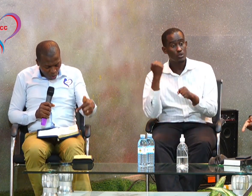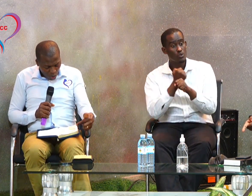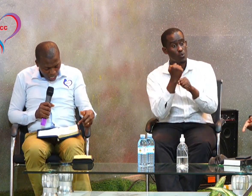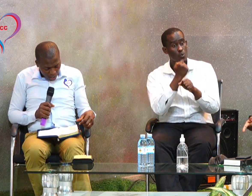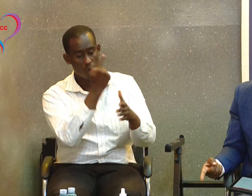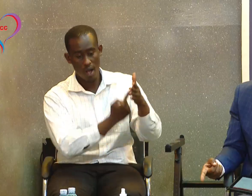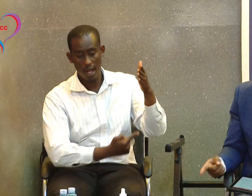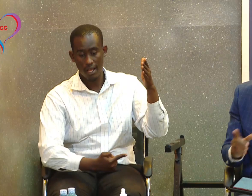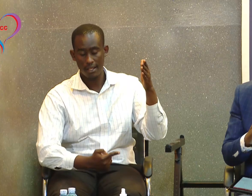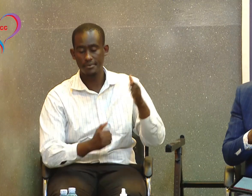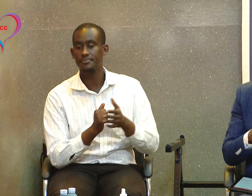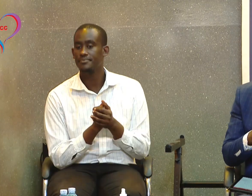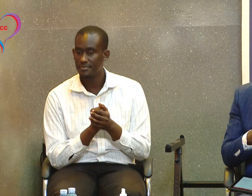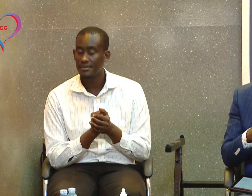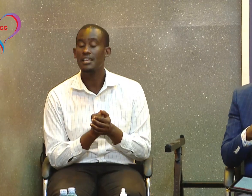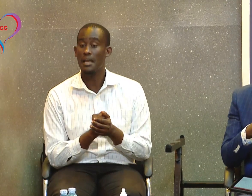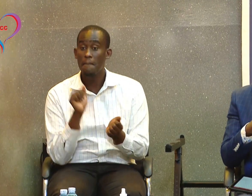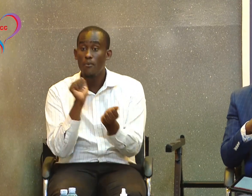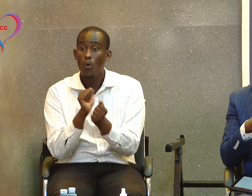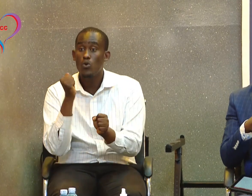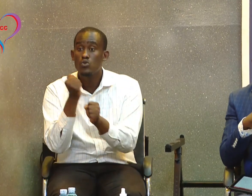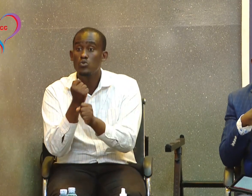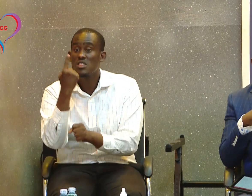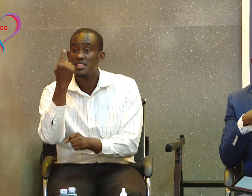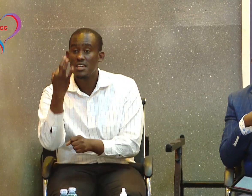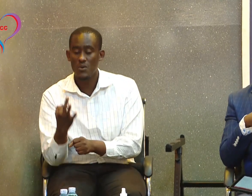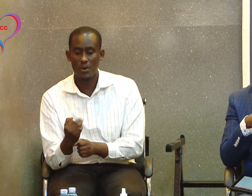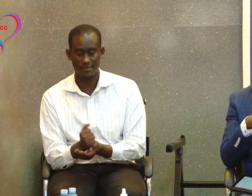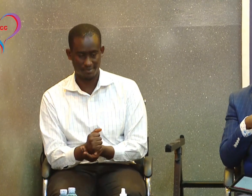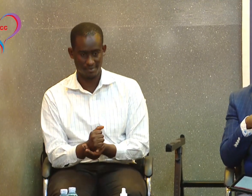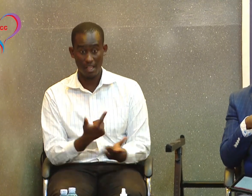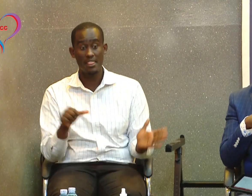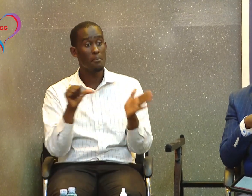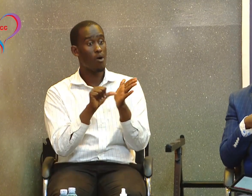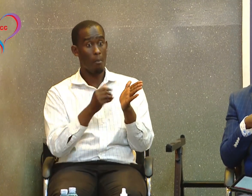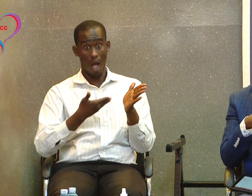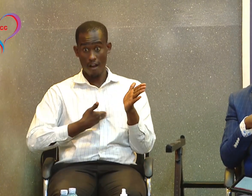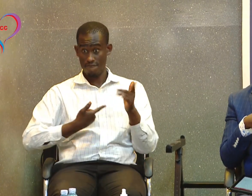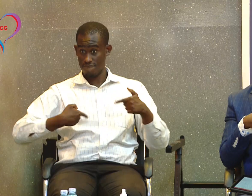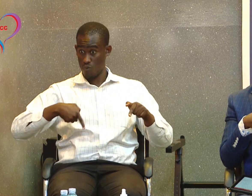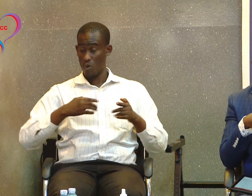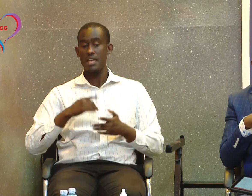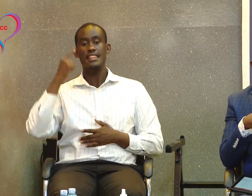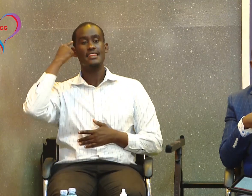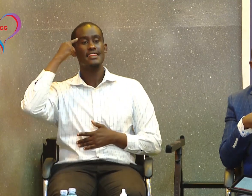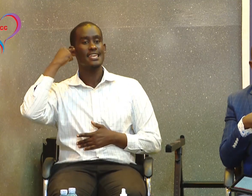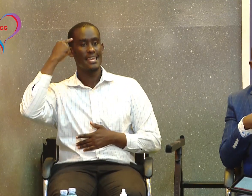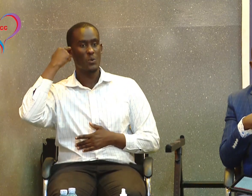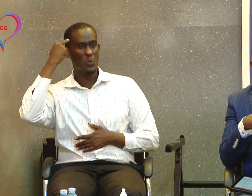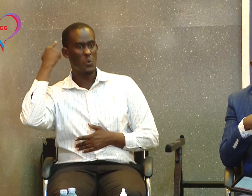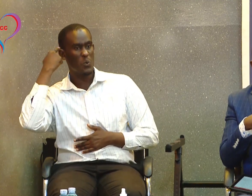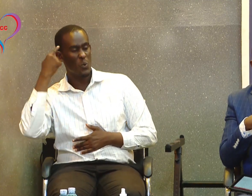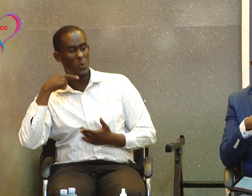kye nkola. He does one thing. Yakola kimu. The problem with us, for obuzibu bwe tulina, we think that we are